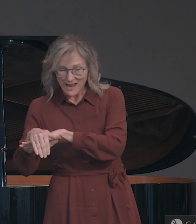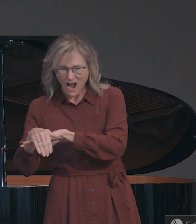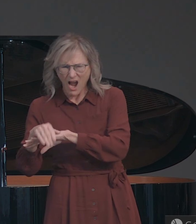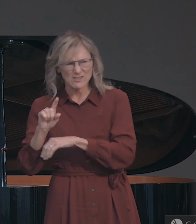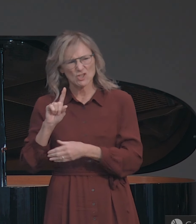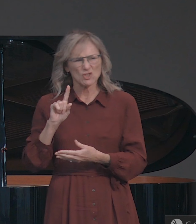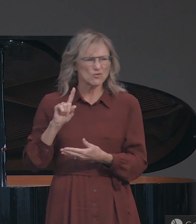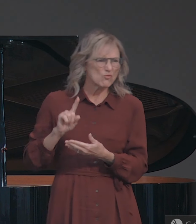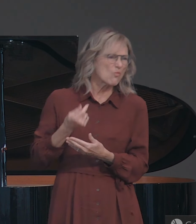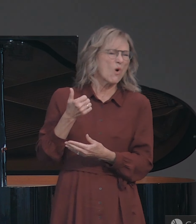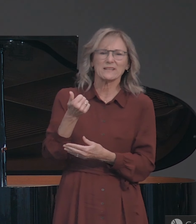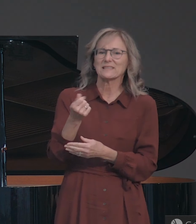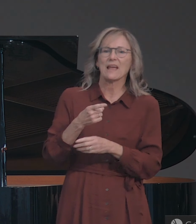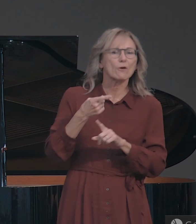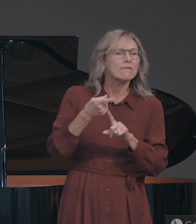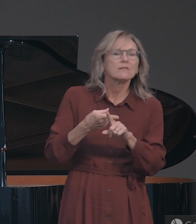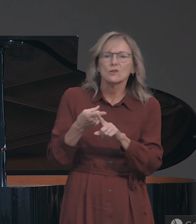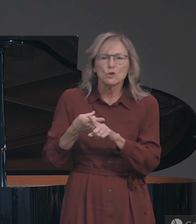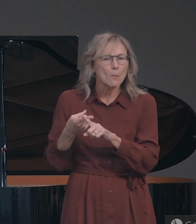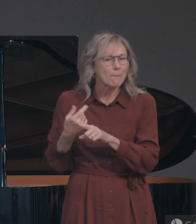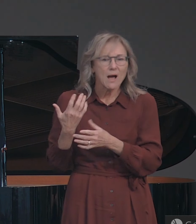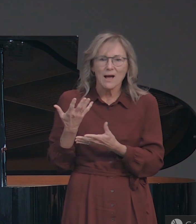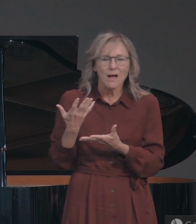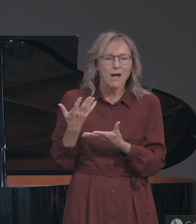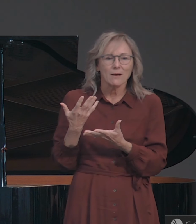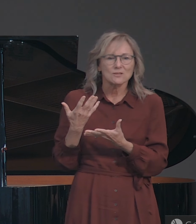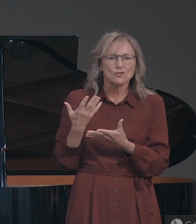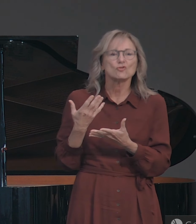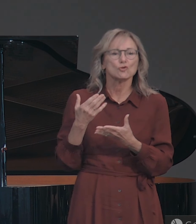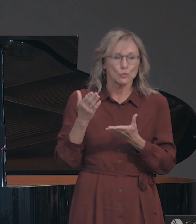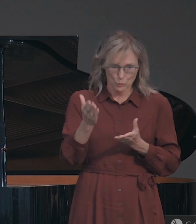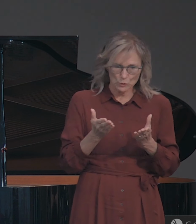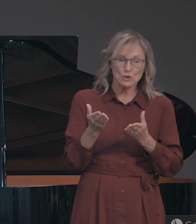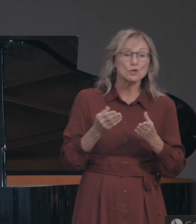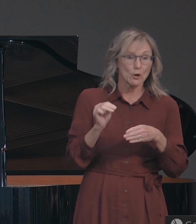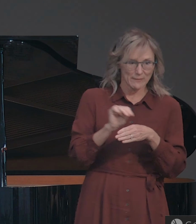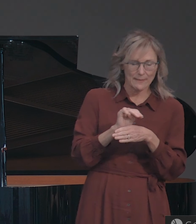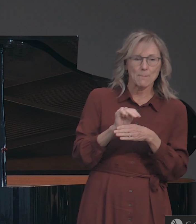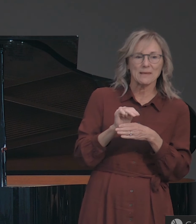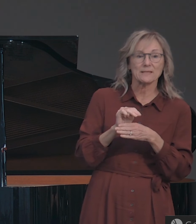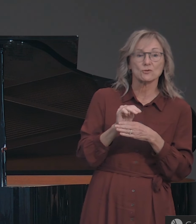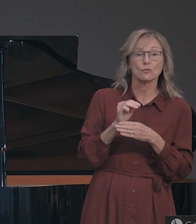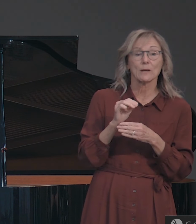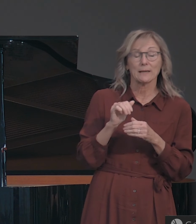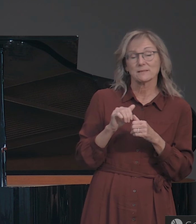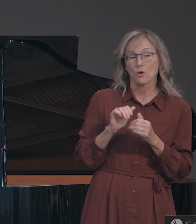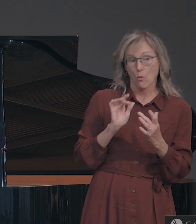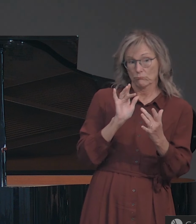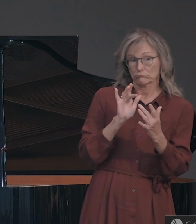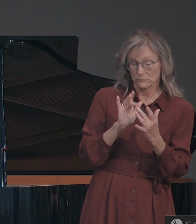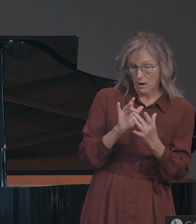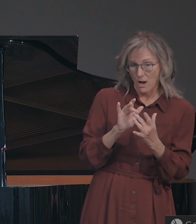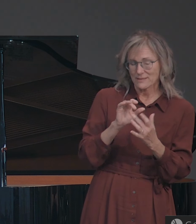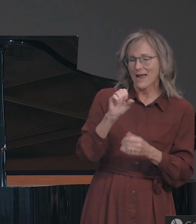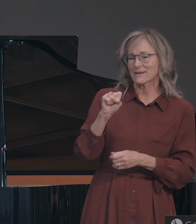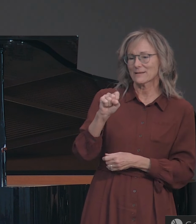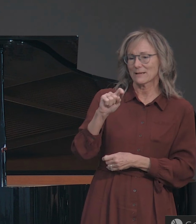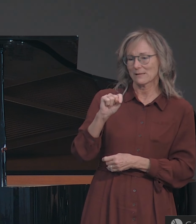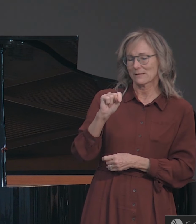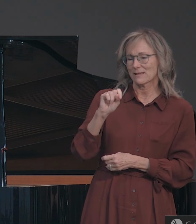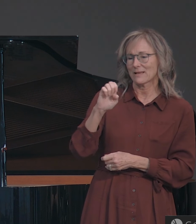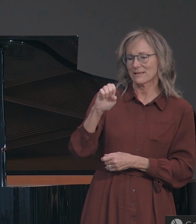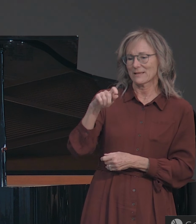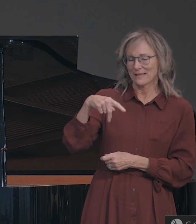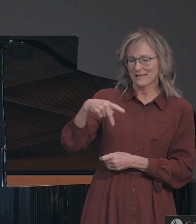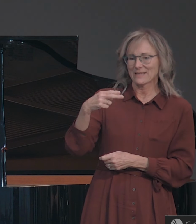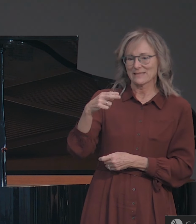every couple of months, month and a half or every couple of months? If you would do that, would you contact Stephanie Craven, who Stephanie, by the way,